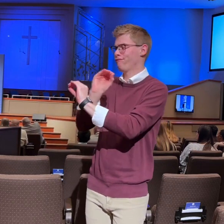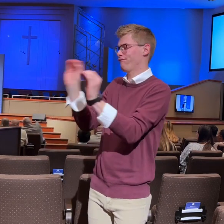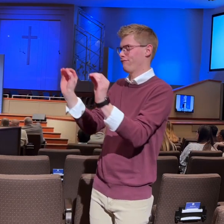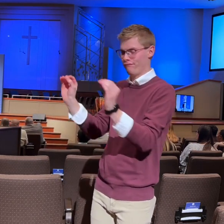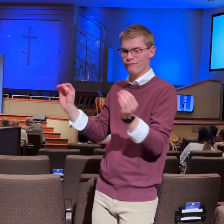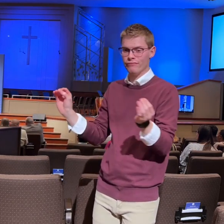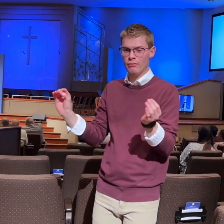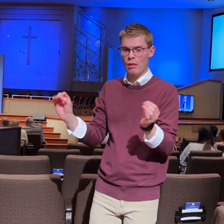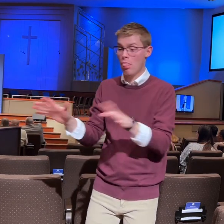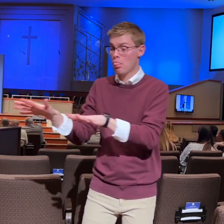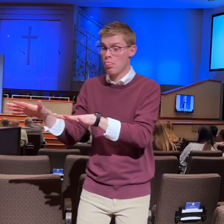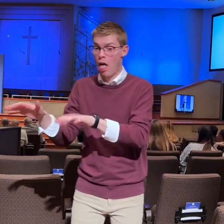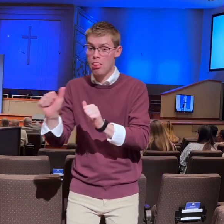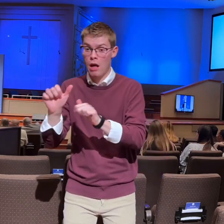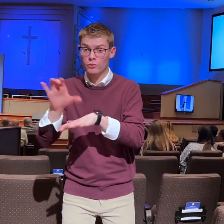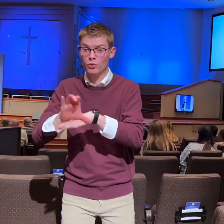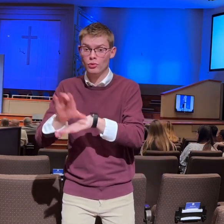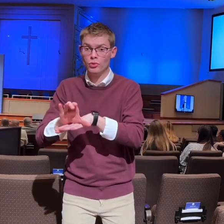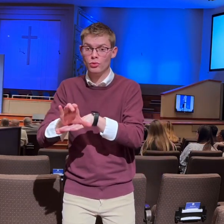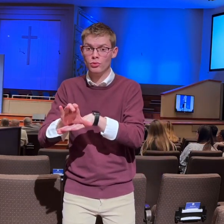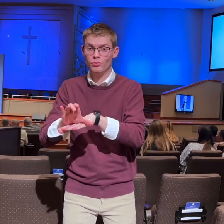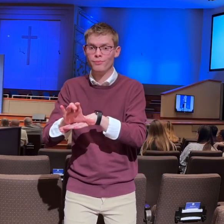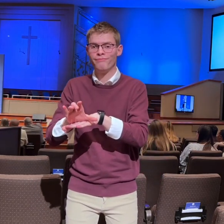just leave the church, they left the faith.